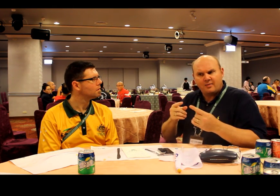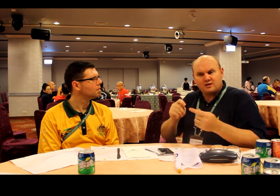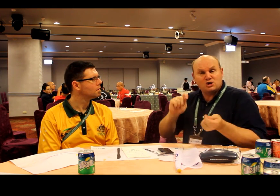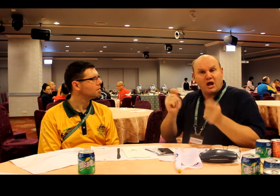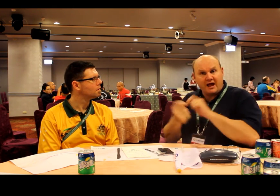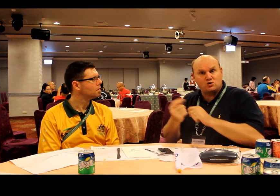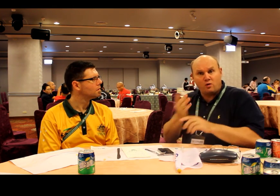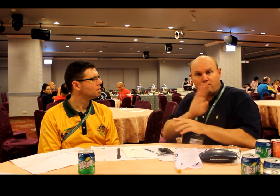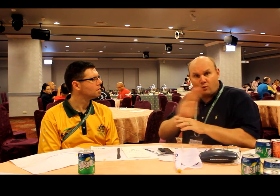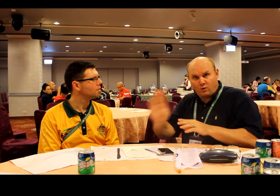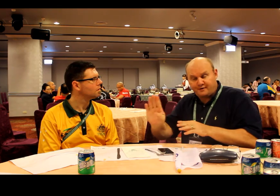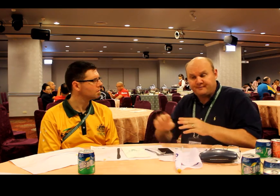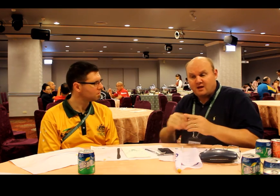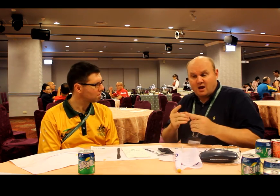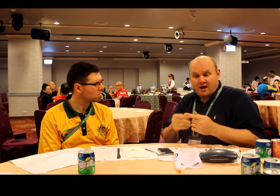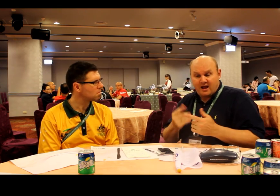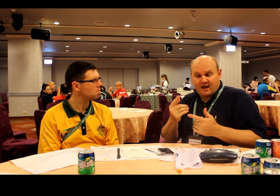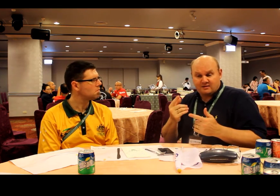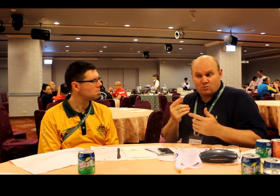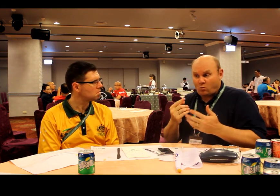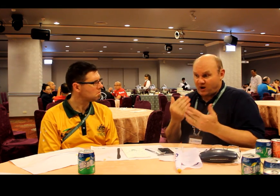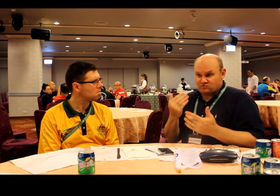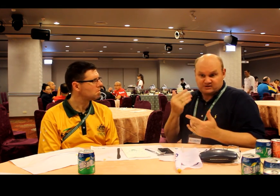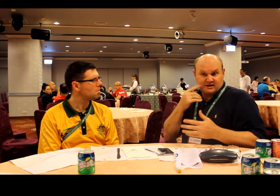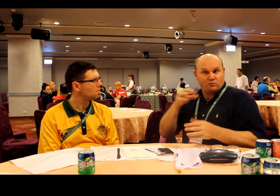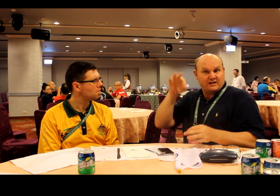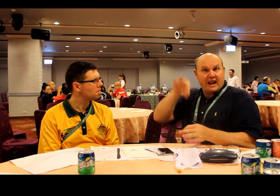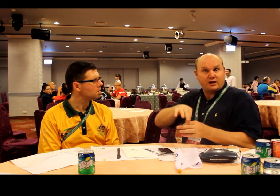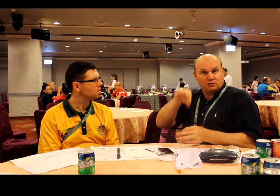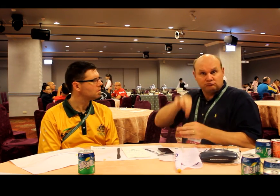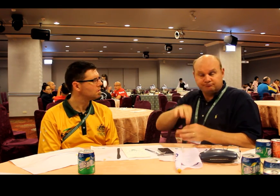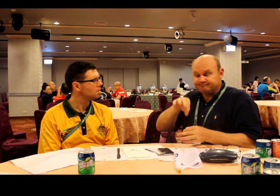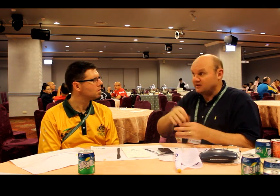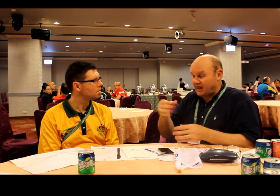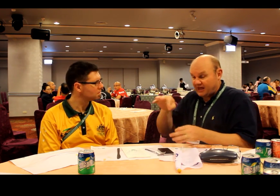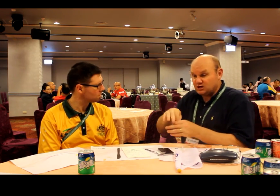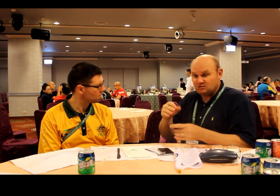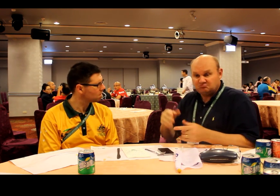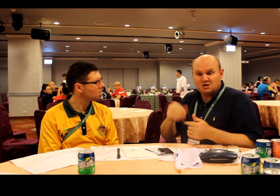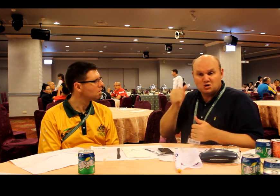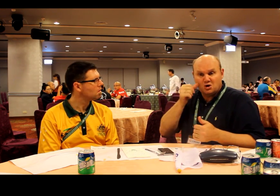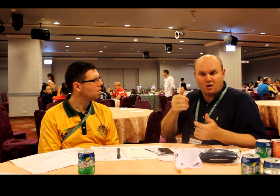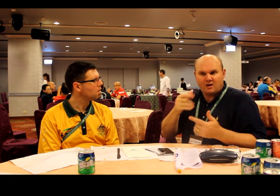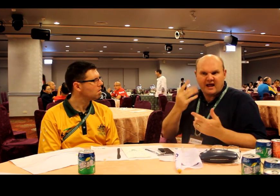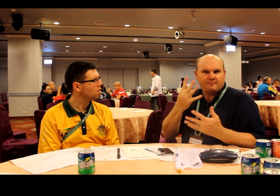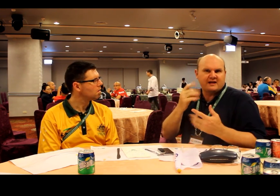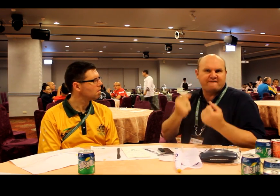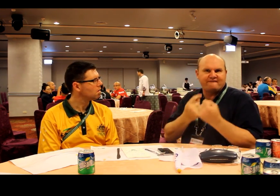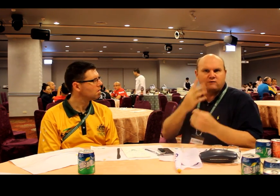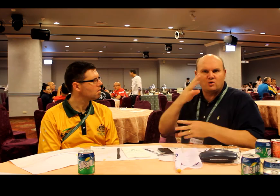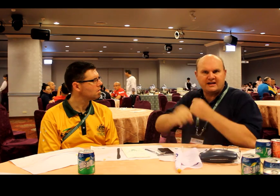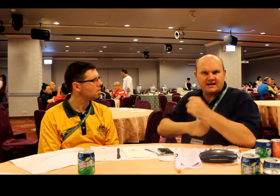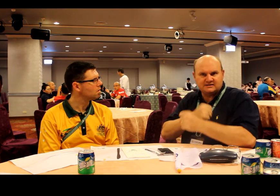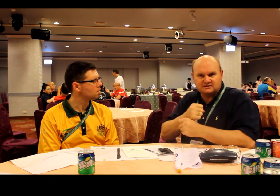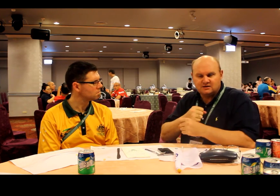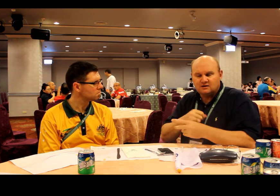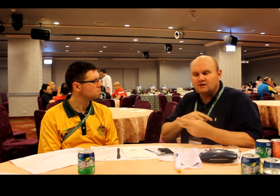those discussions about the changes to the board. And recently we had elections, as you know, it happens every